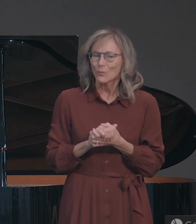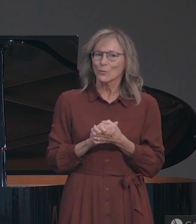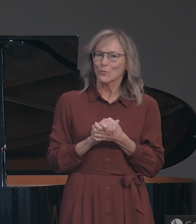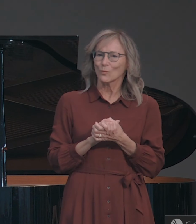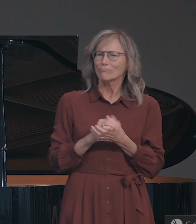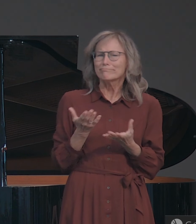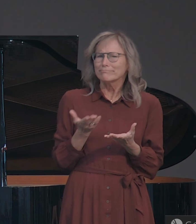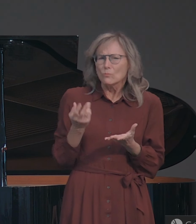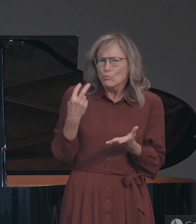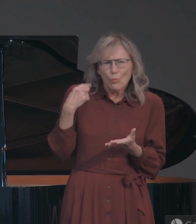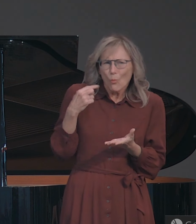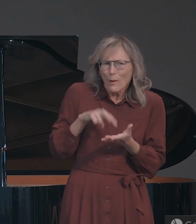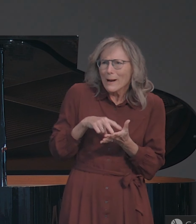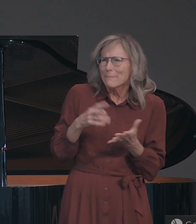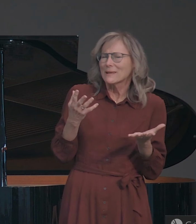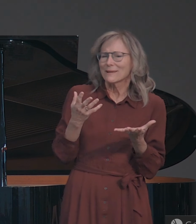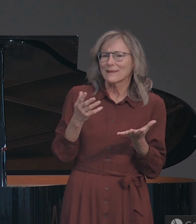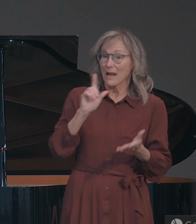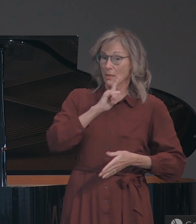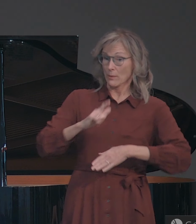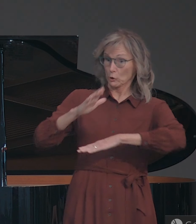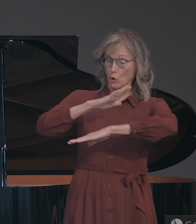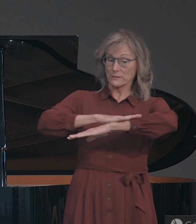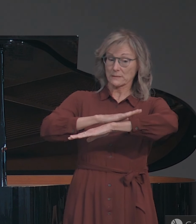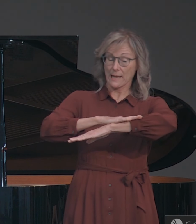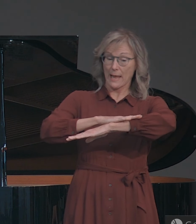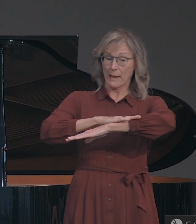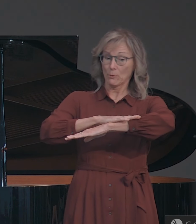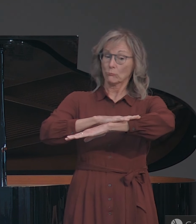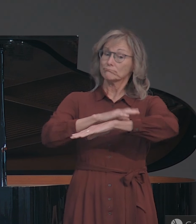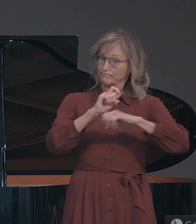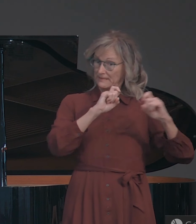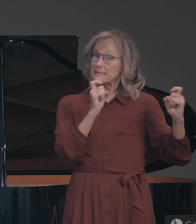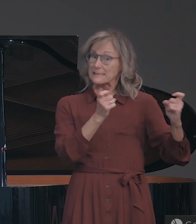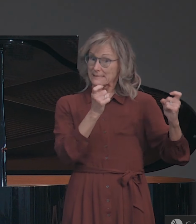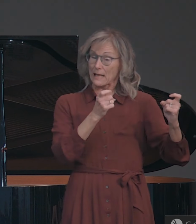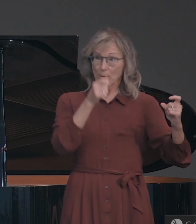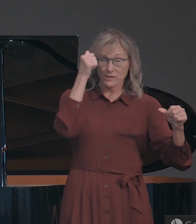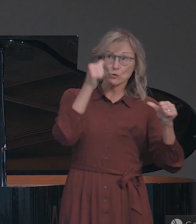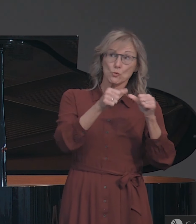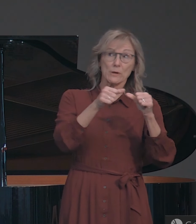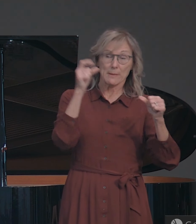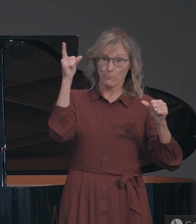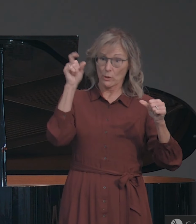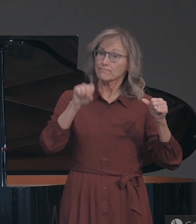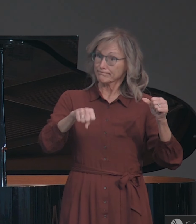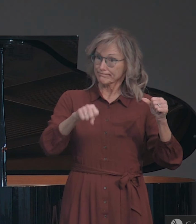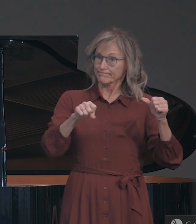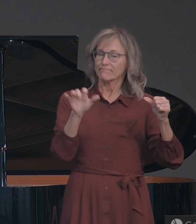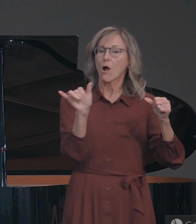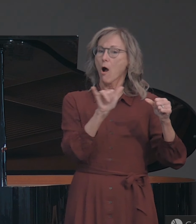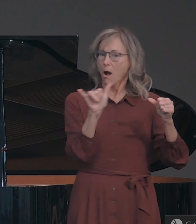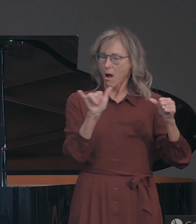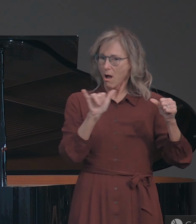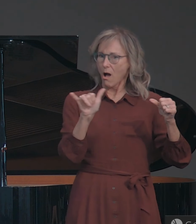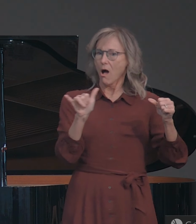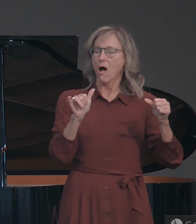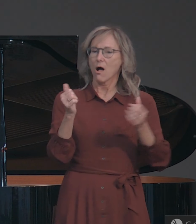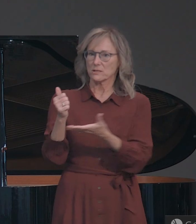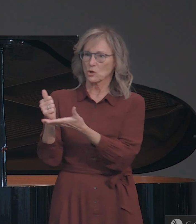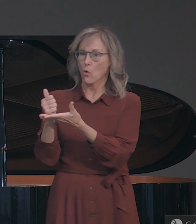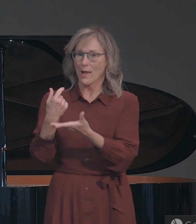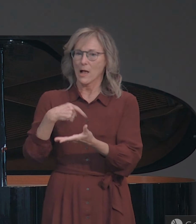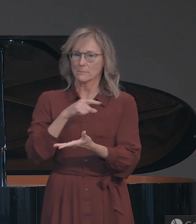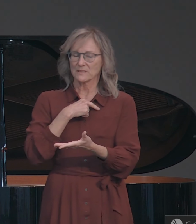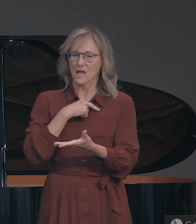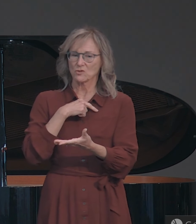And what I mean by that is that the Lord's table, while a celebration of remembrance, also consistently brings us face